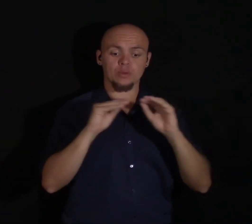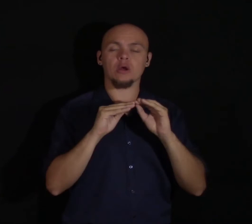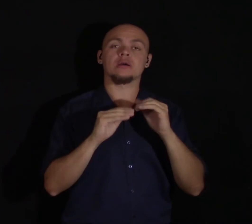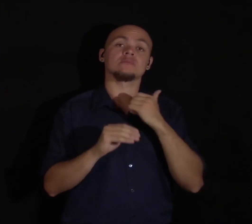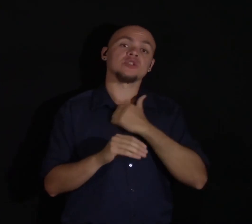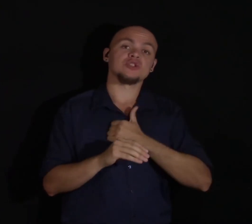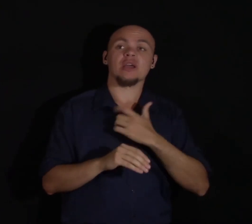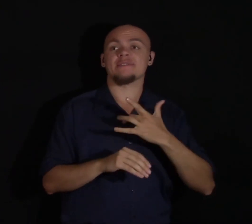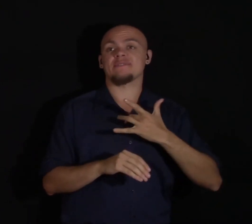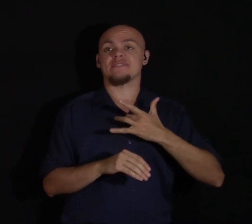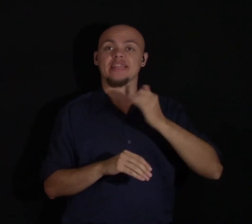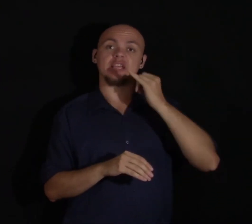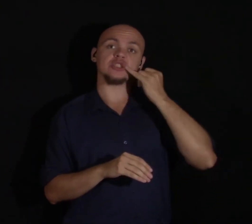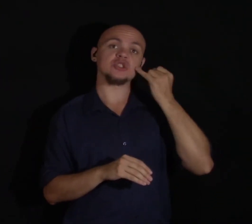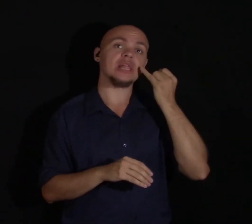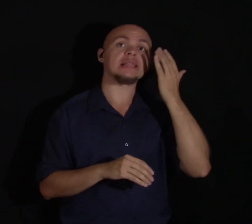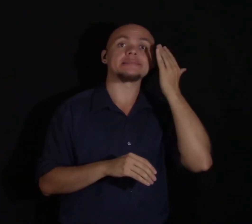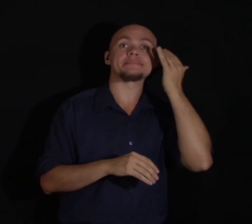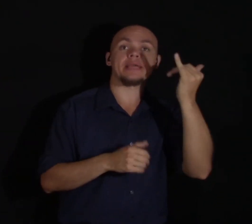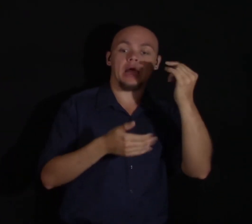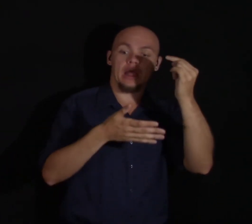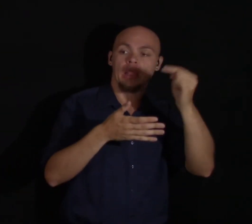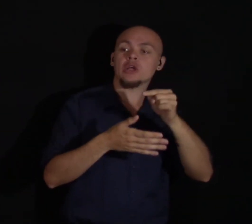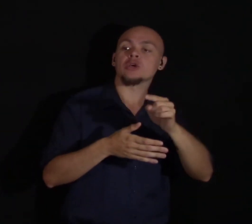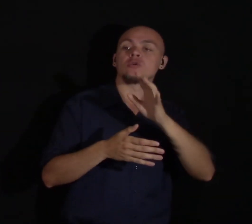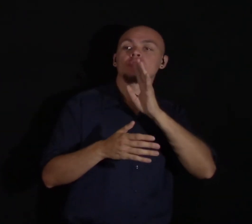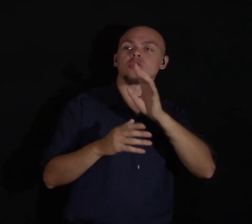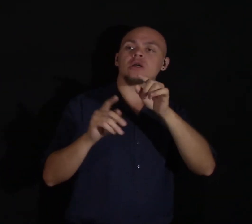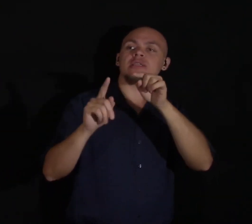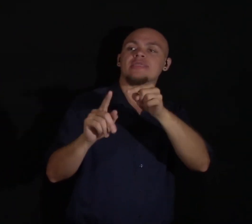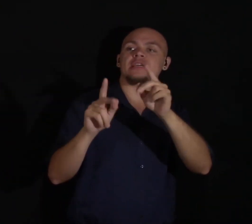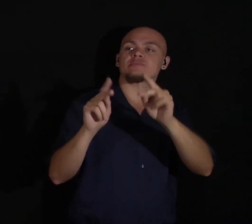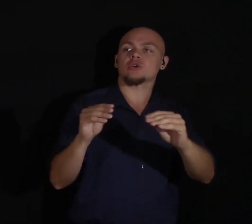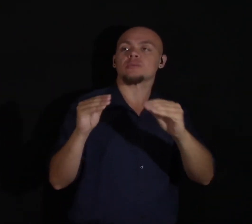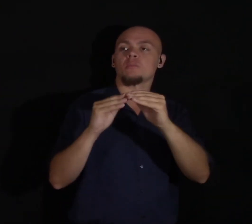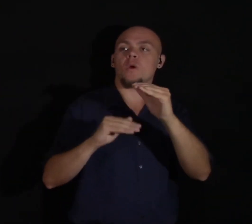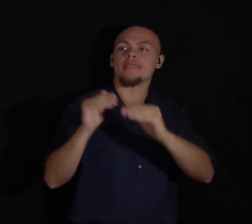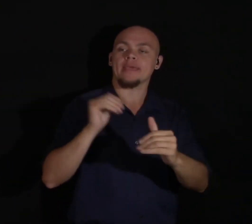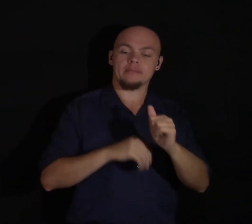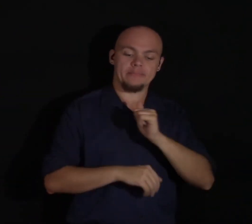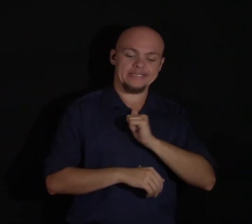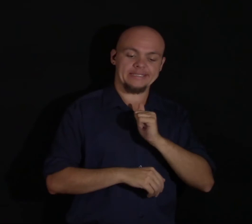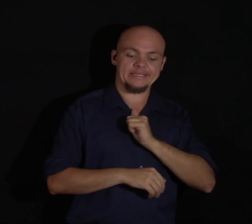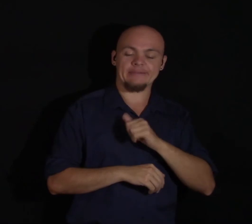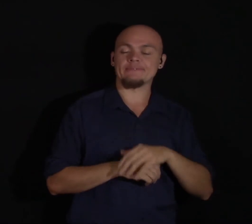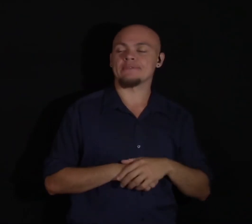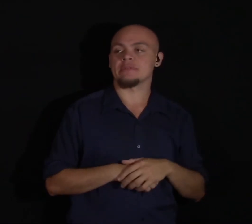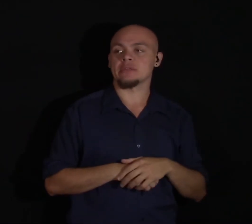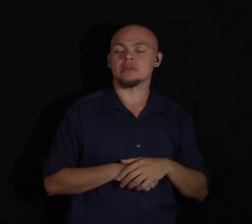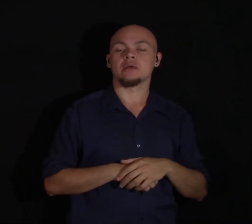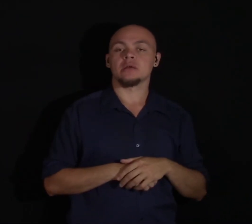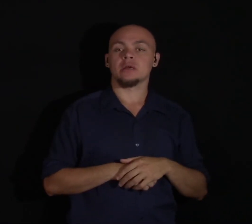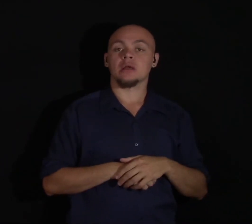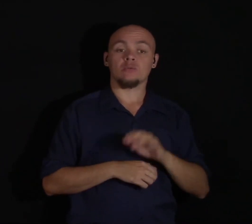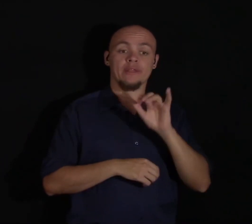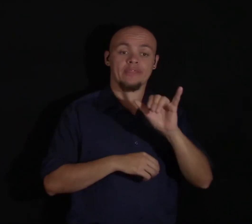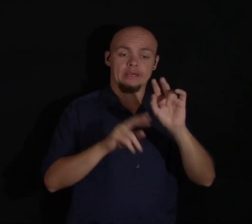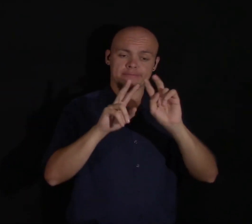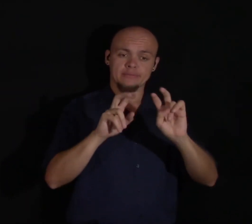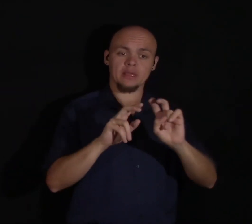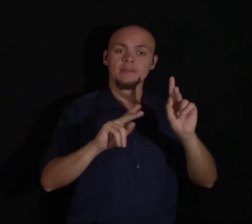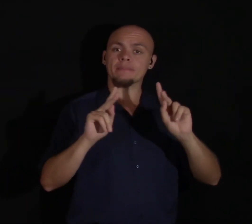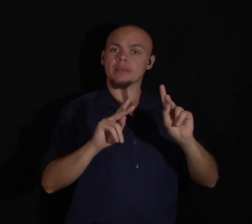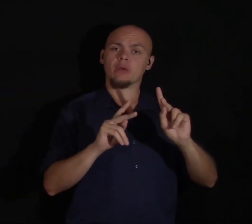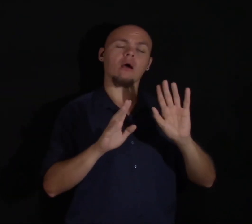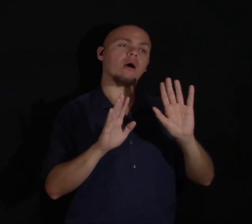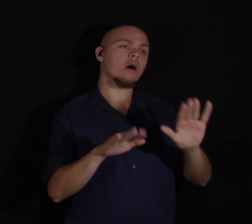I'm feeling jealous because you talk more to this guy than you talk to me." Once you start to do that, people